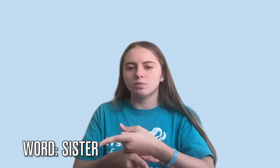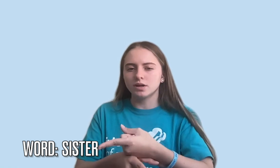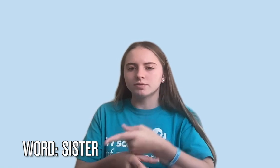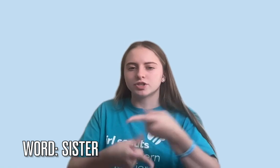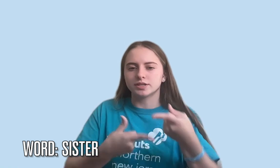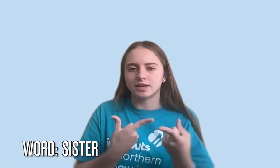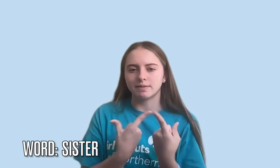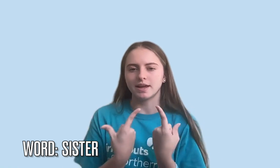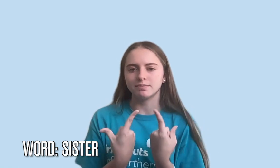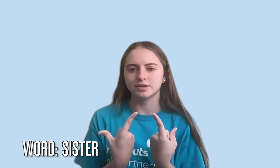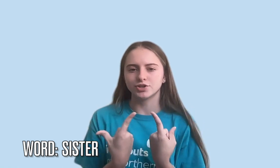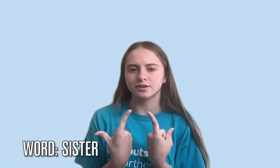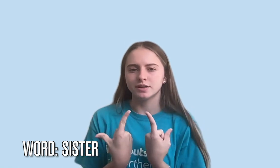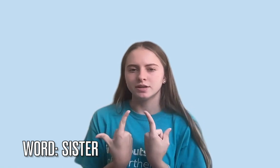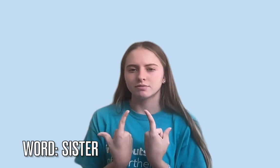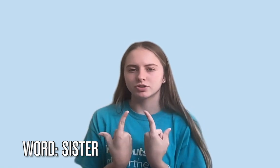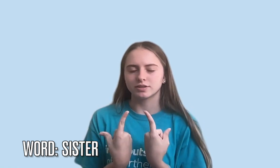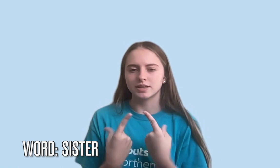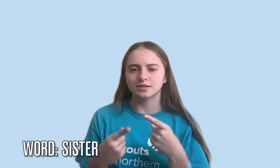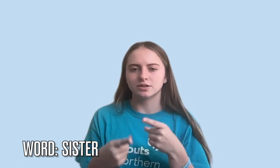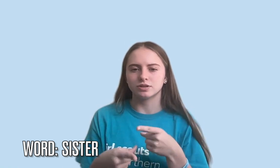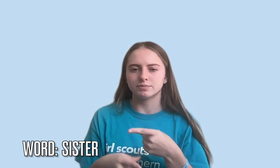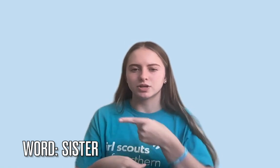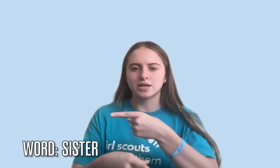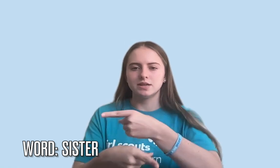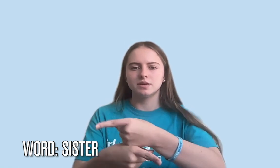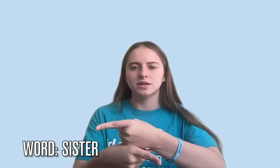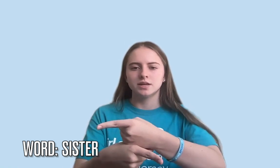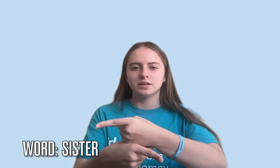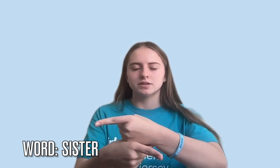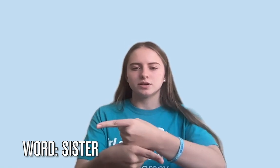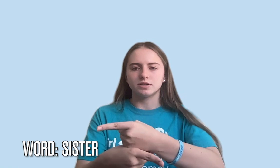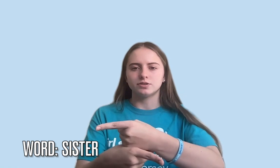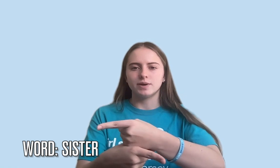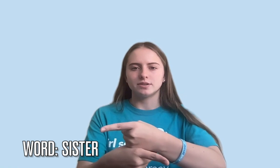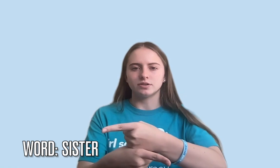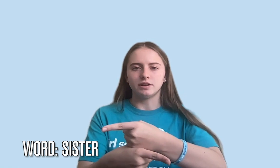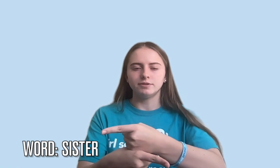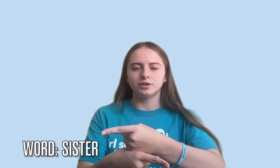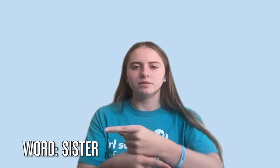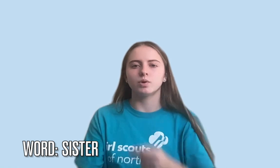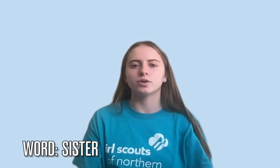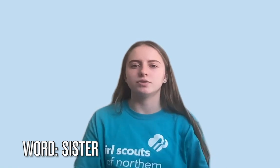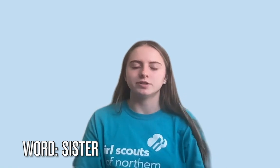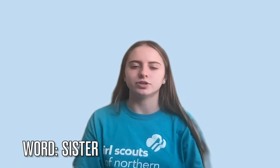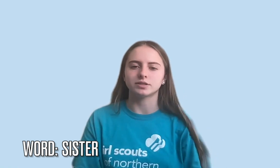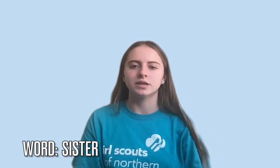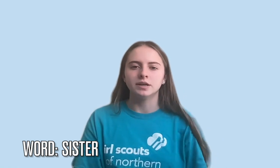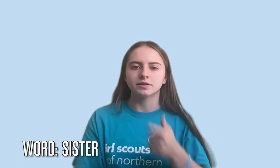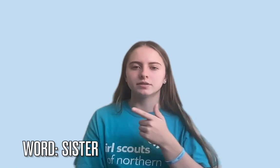words, which is the same hand position, which looks like this. Your thumbs are in, your two hands are on top of each other, or you can just